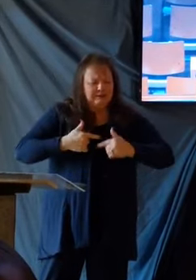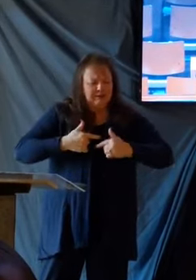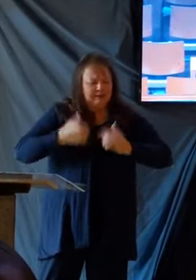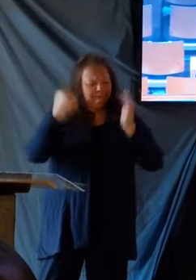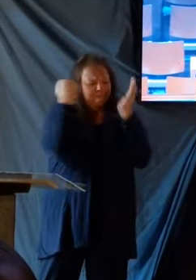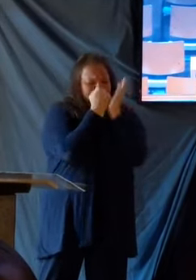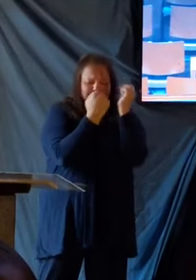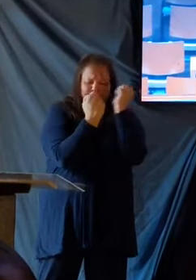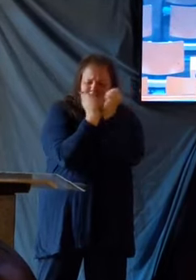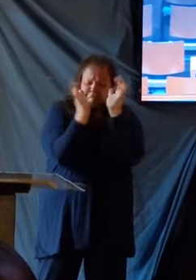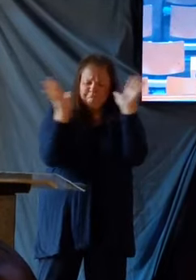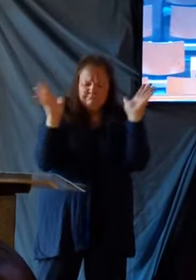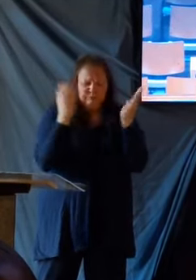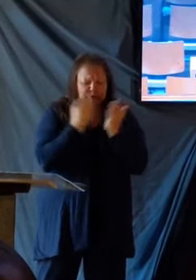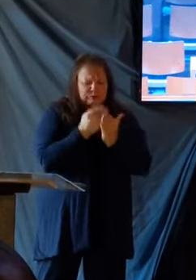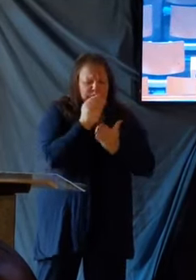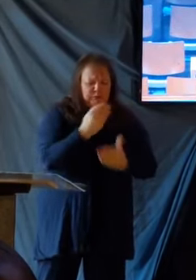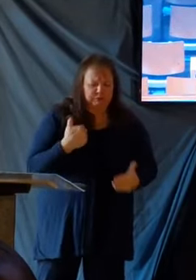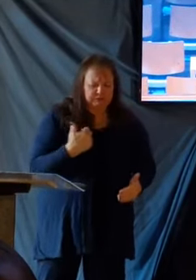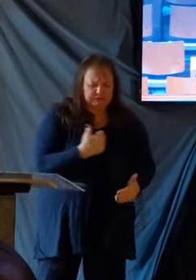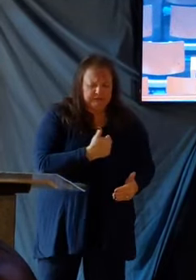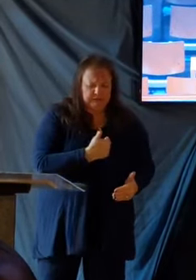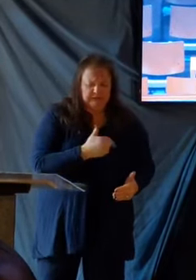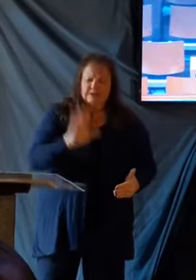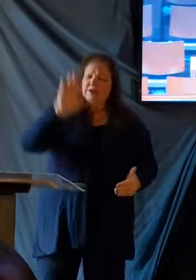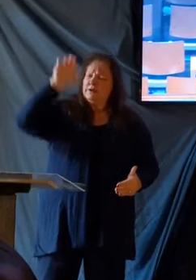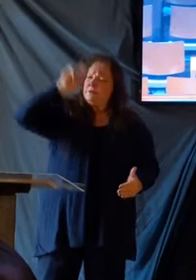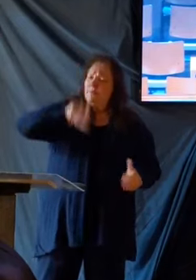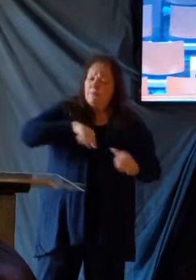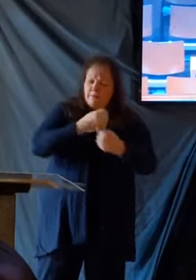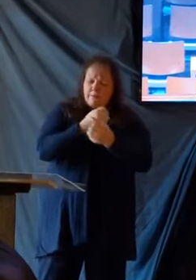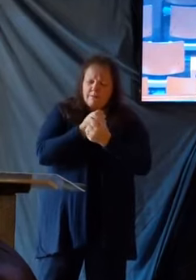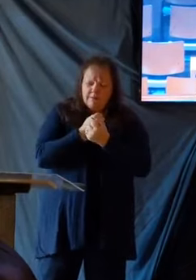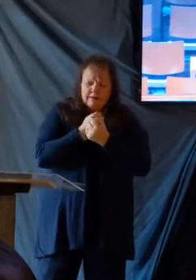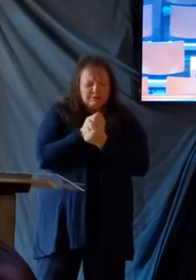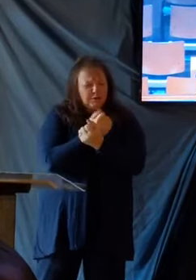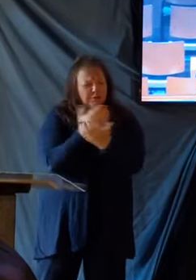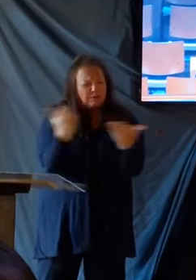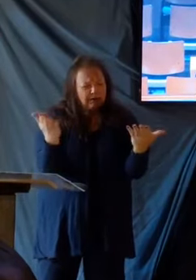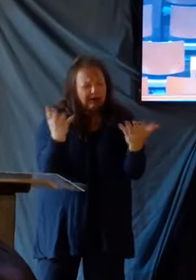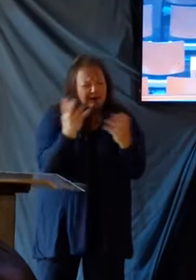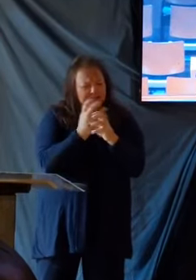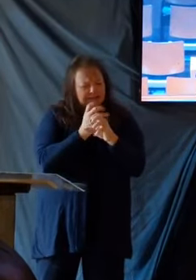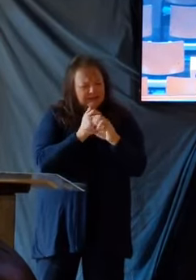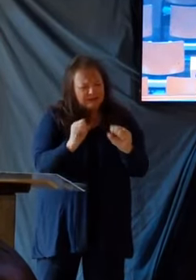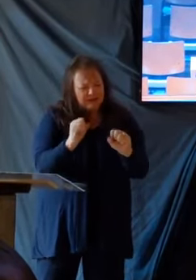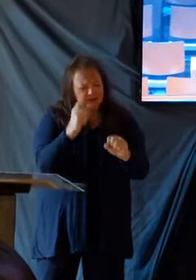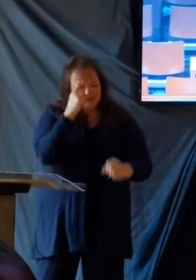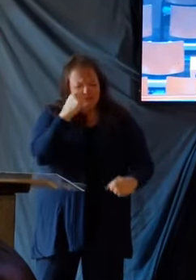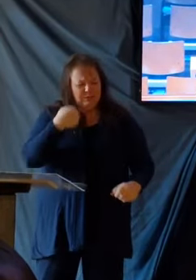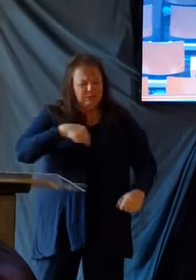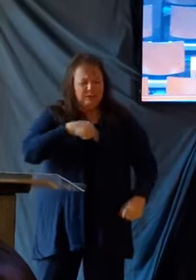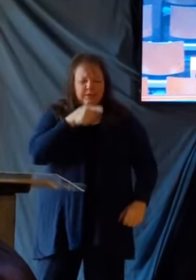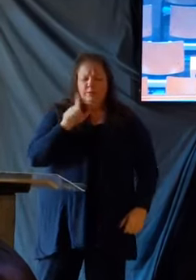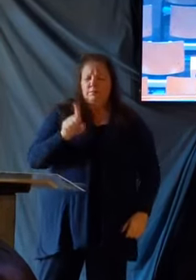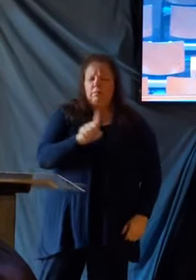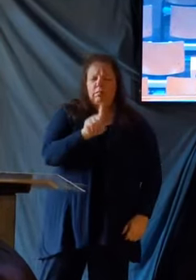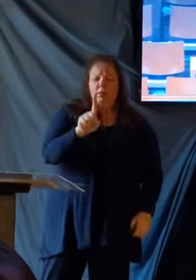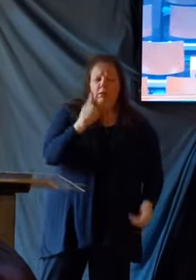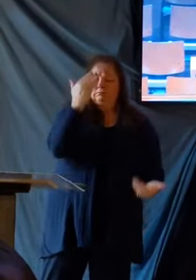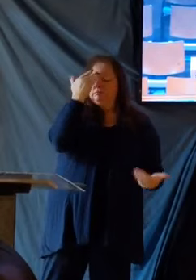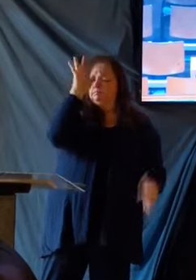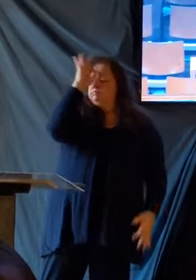a ransom for many. Your grace that provided salvation for lost sinners.